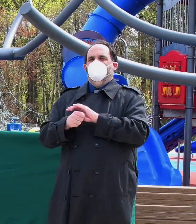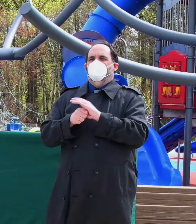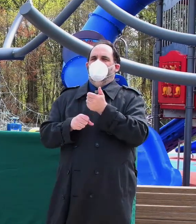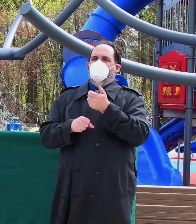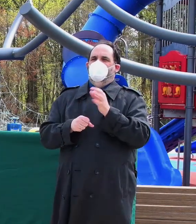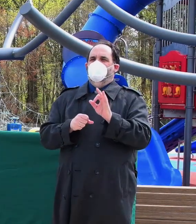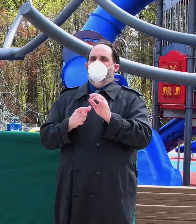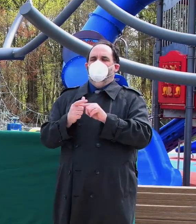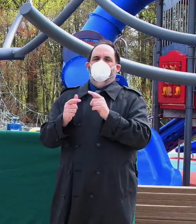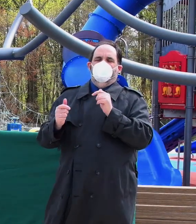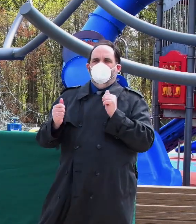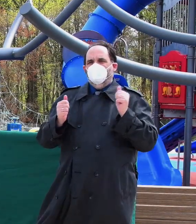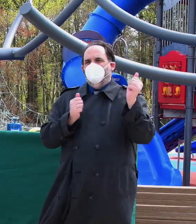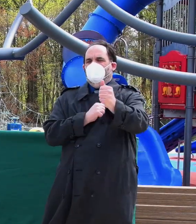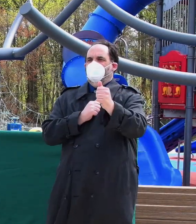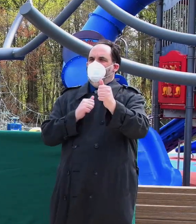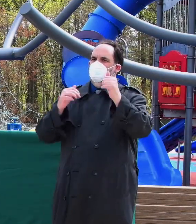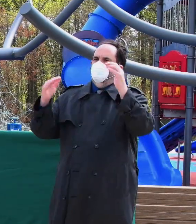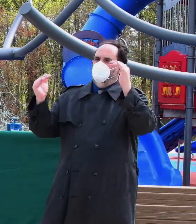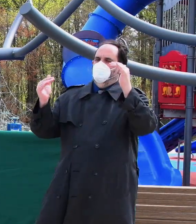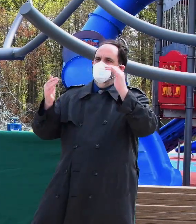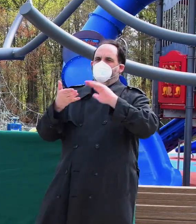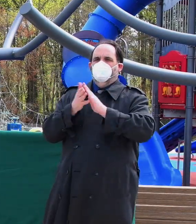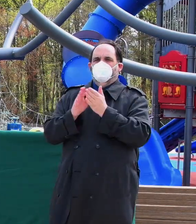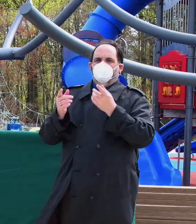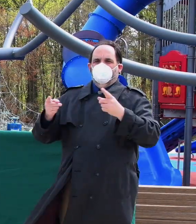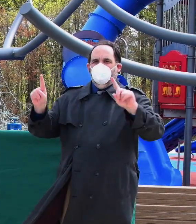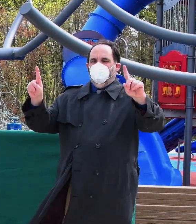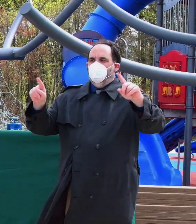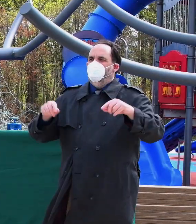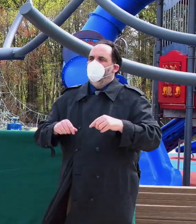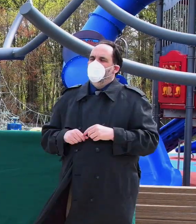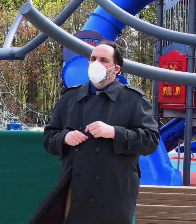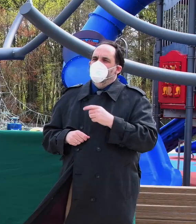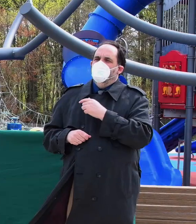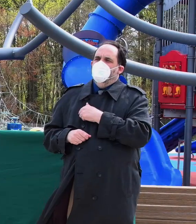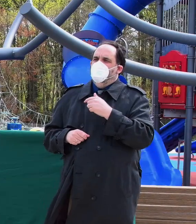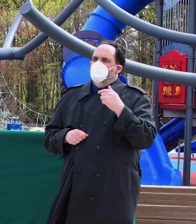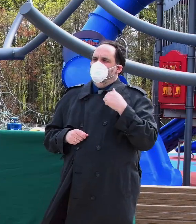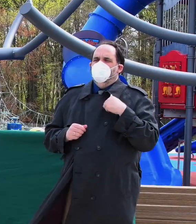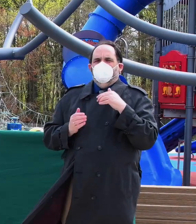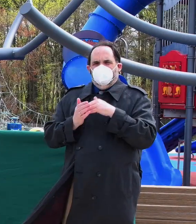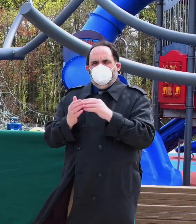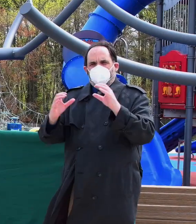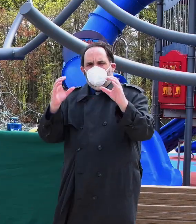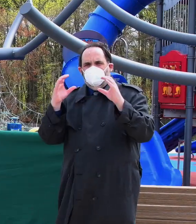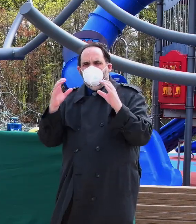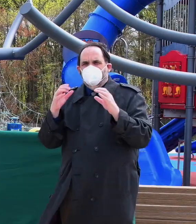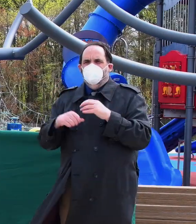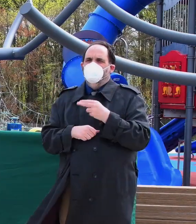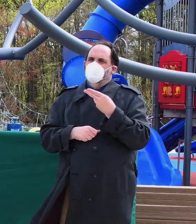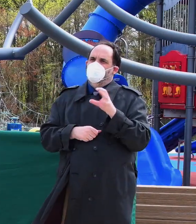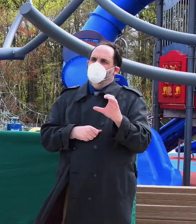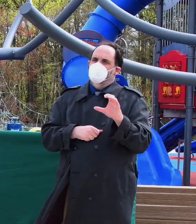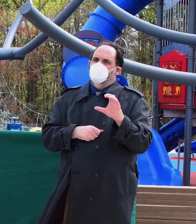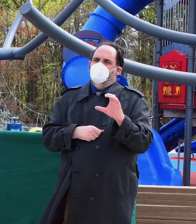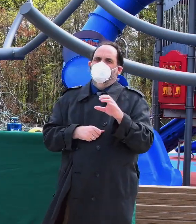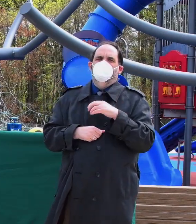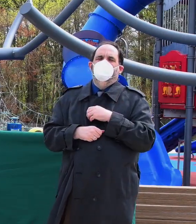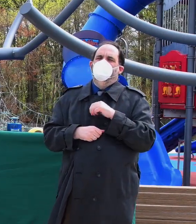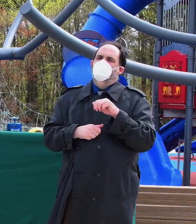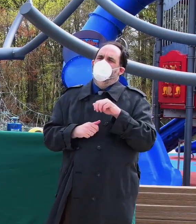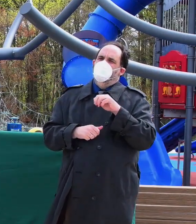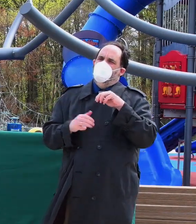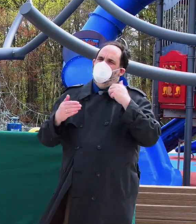other side and hopefully thrive. We've been in regular communications with the Howard County Autism